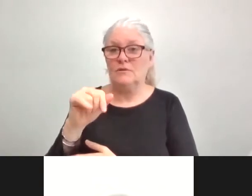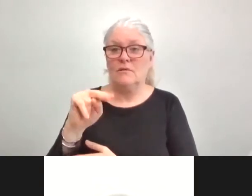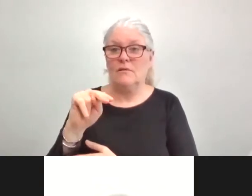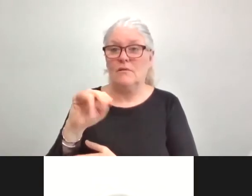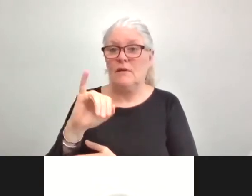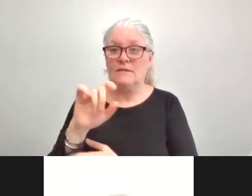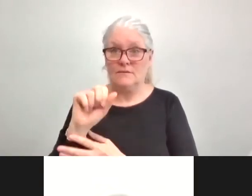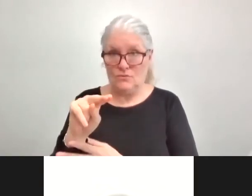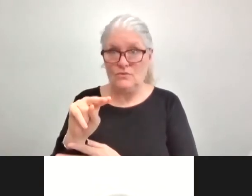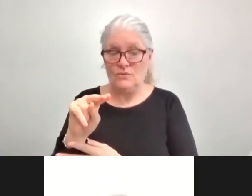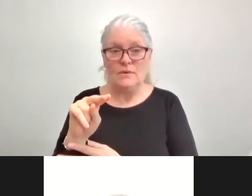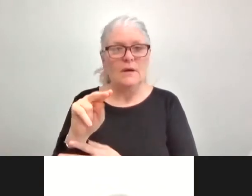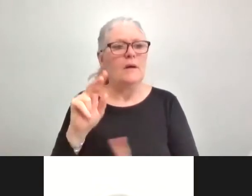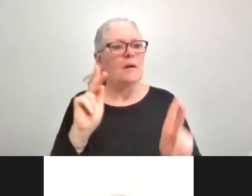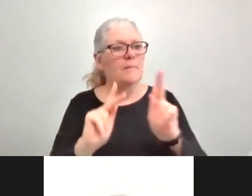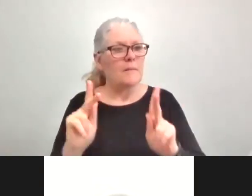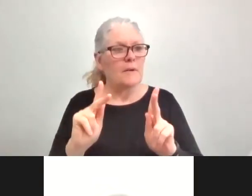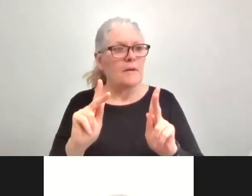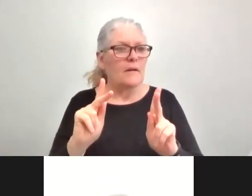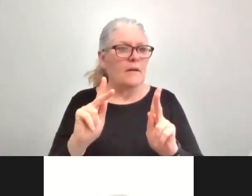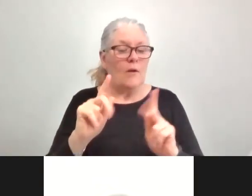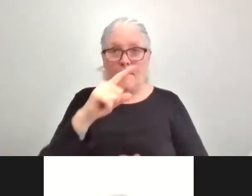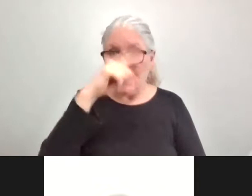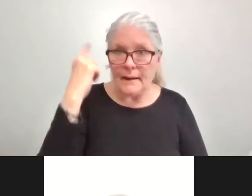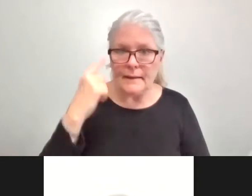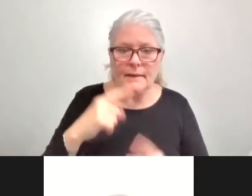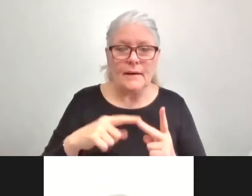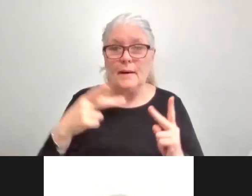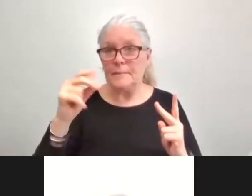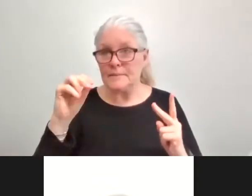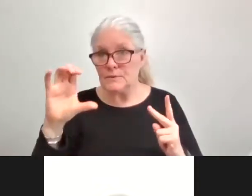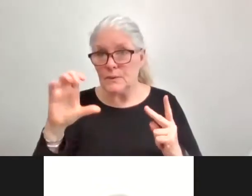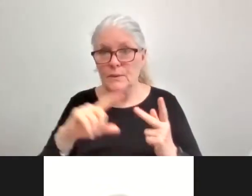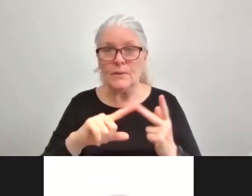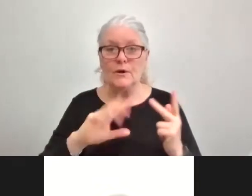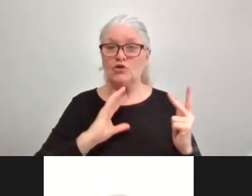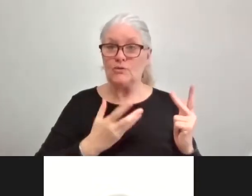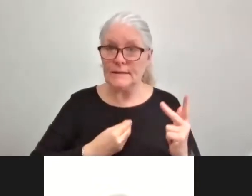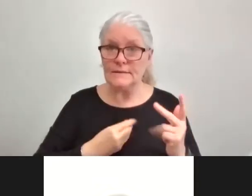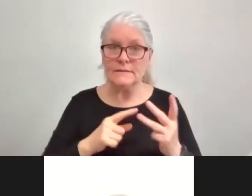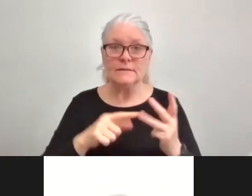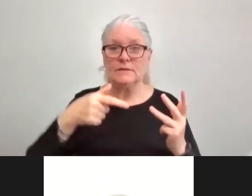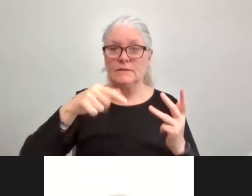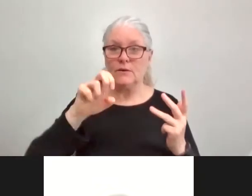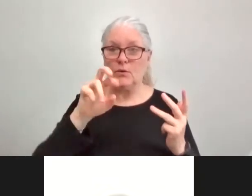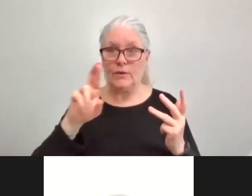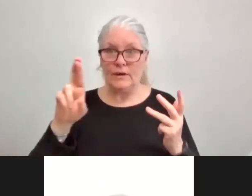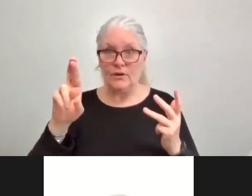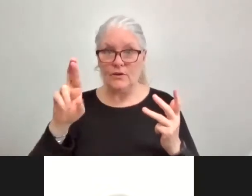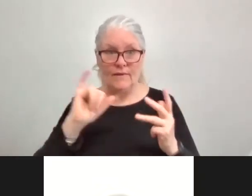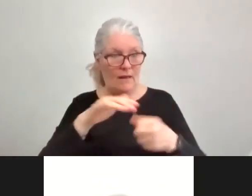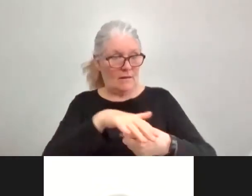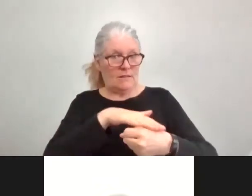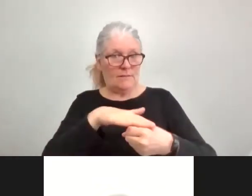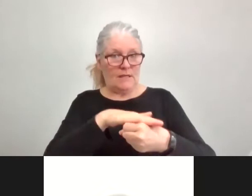for Black folks, for queer people, for trans people, they're quite literally carved out